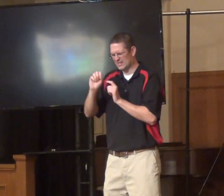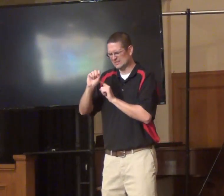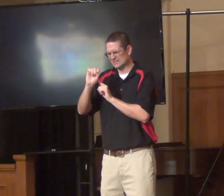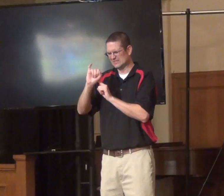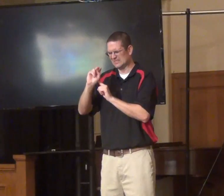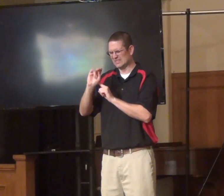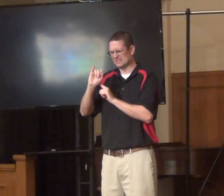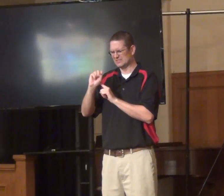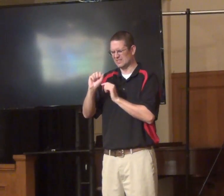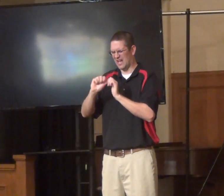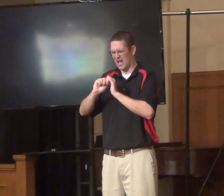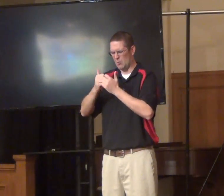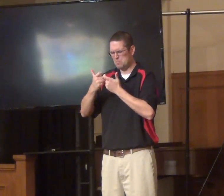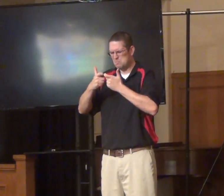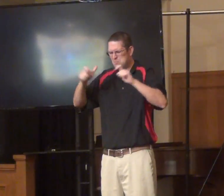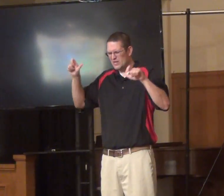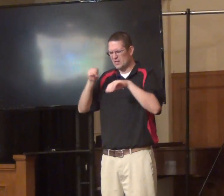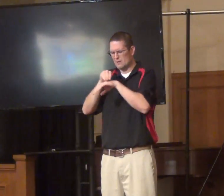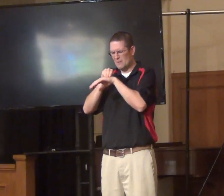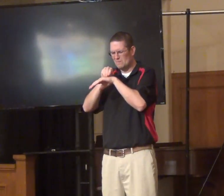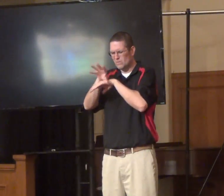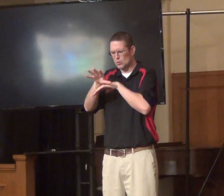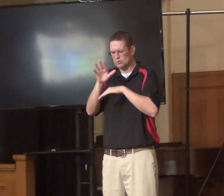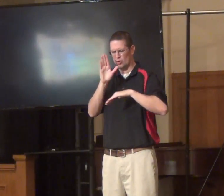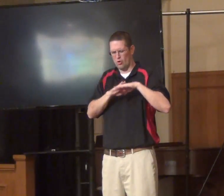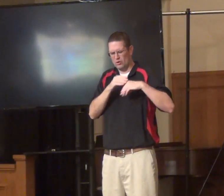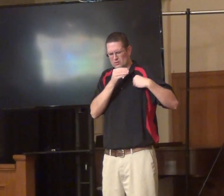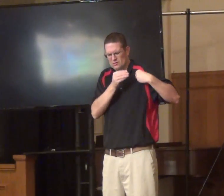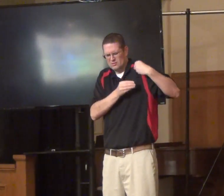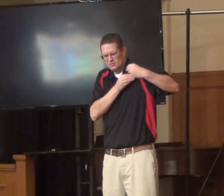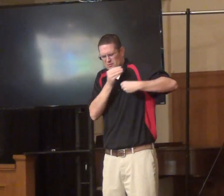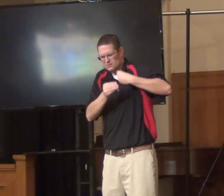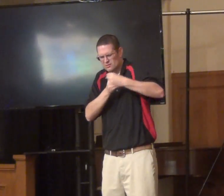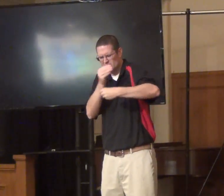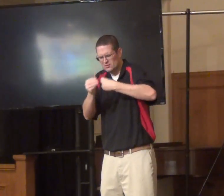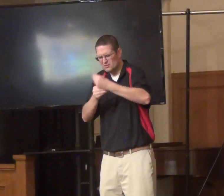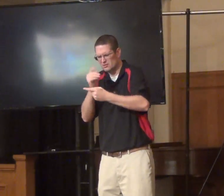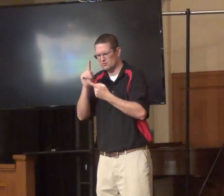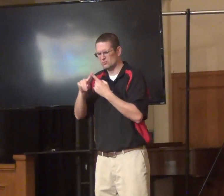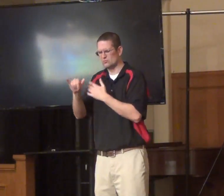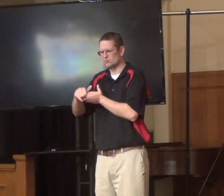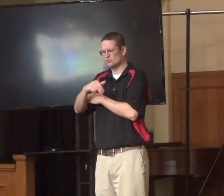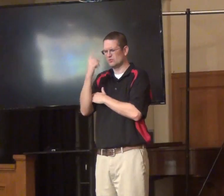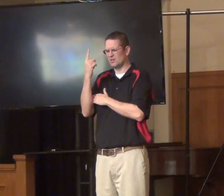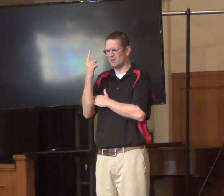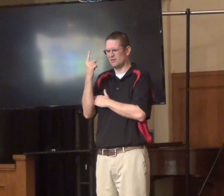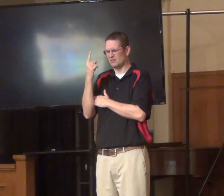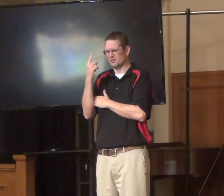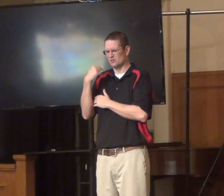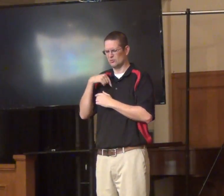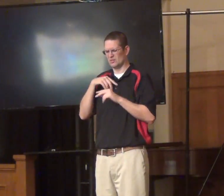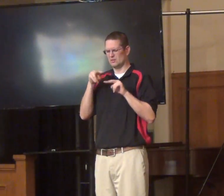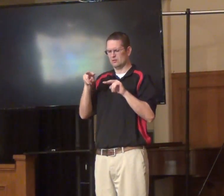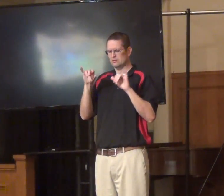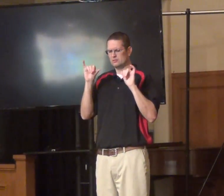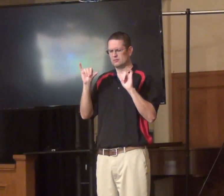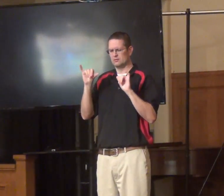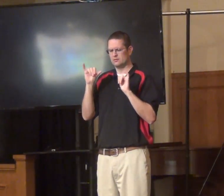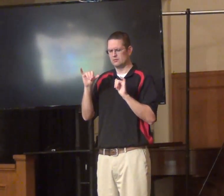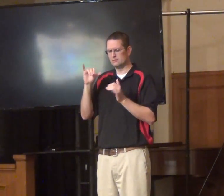how bad sin is and how big of an influence it has on history until today.